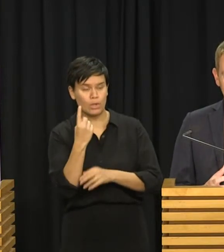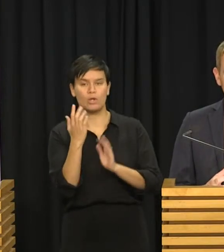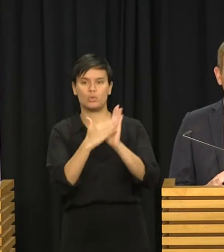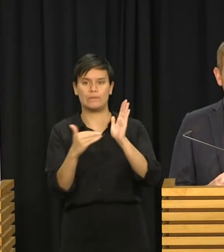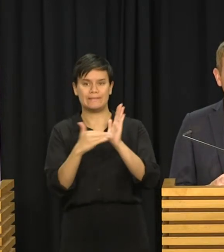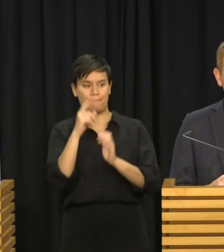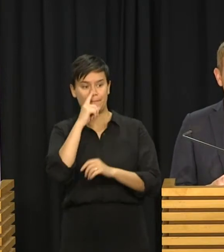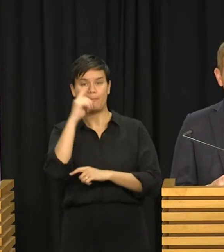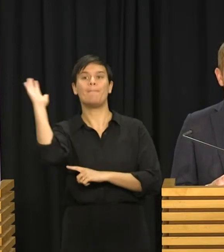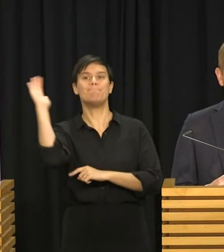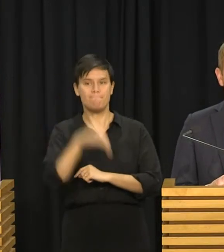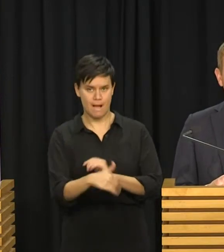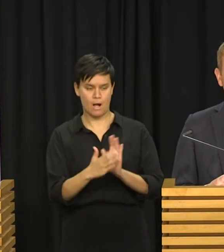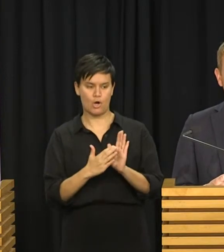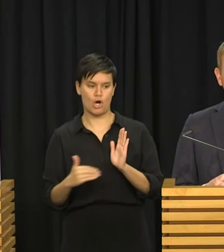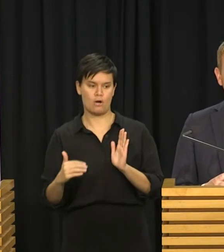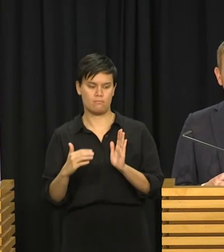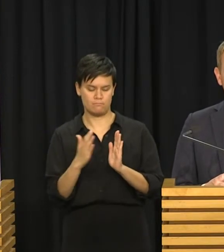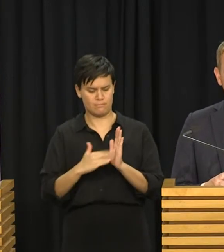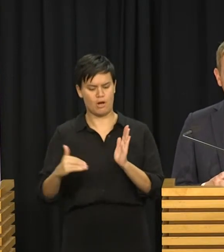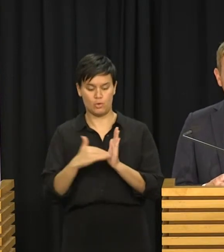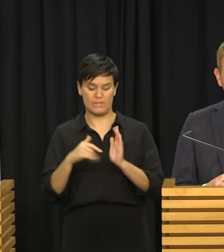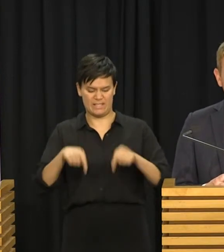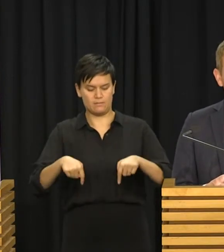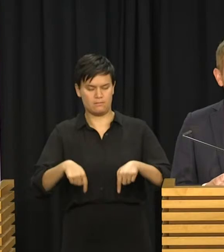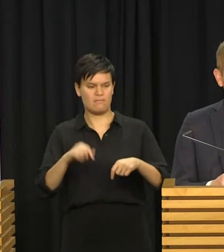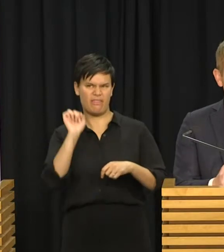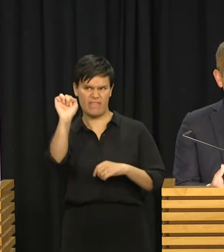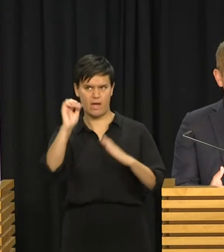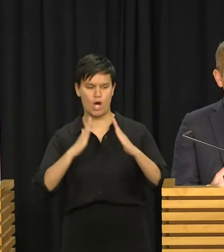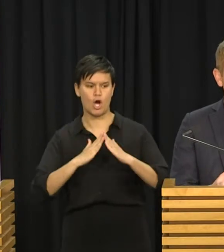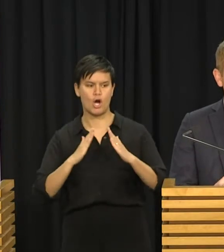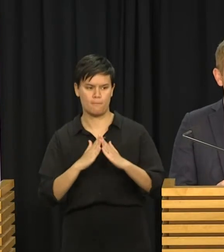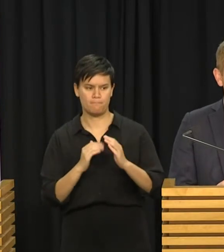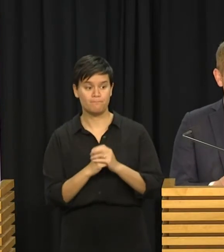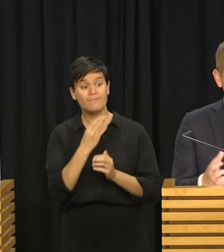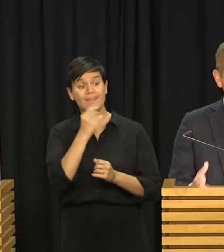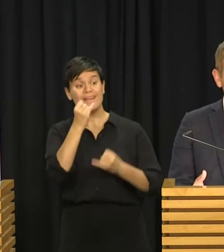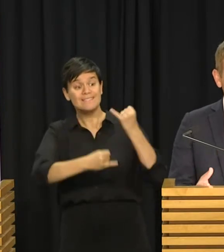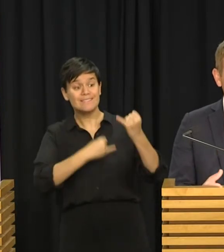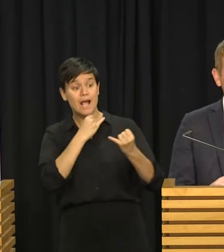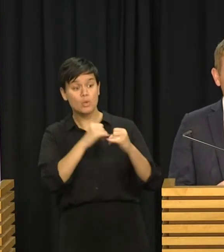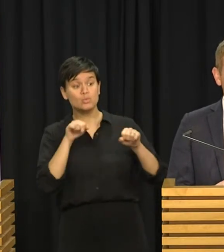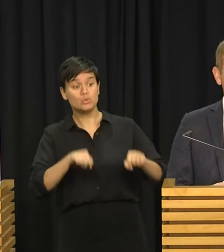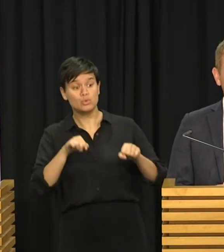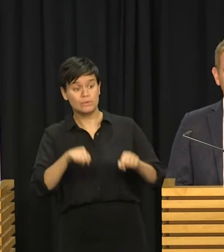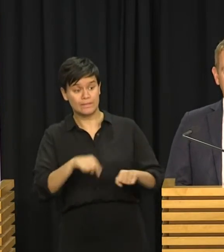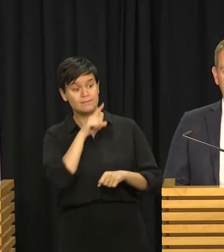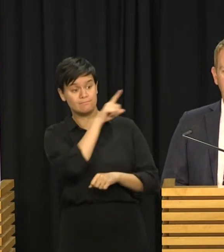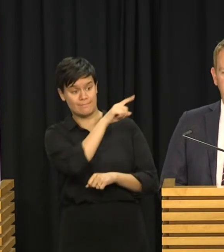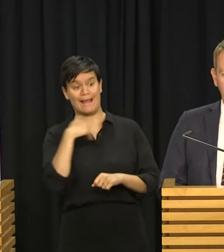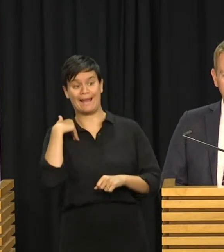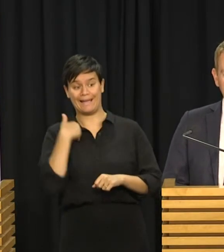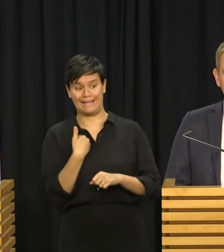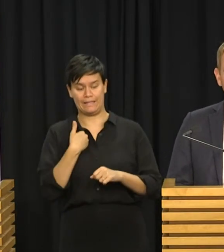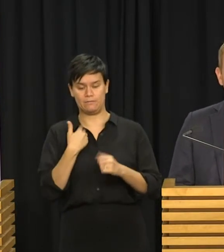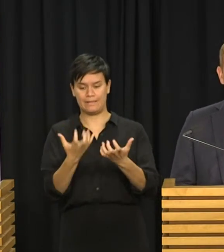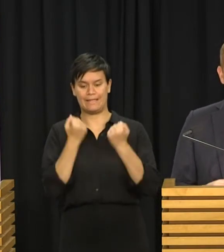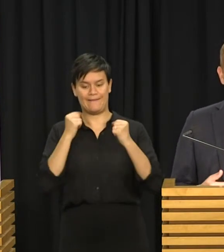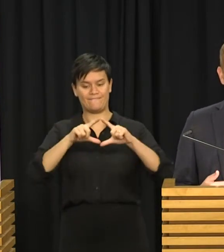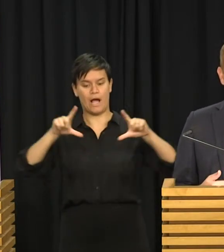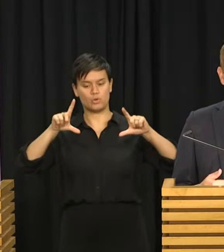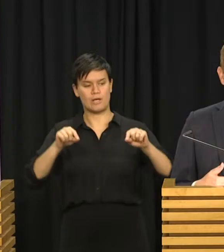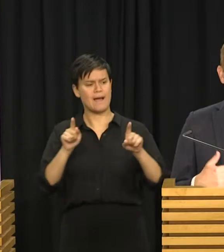have a limited allocation of space available for international students, although they're having to get vouchers for their travel, the same as everybody else